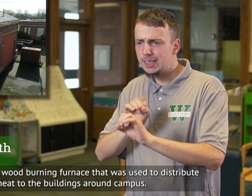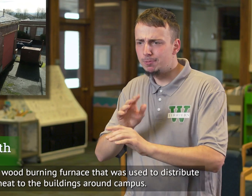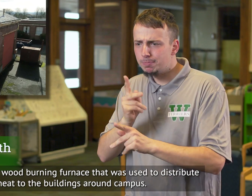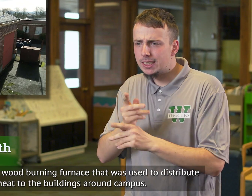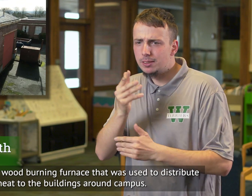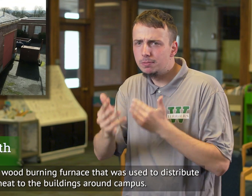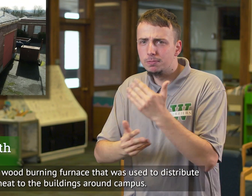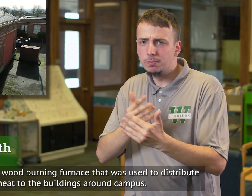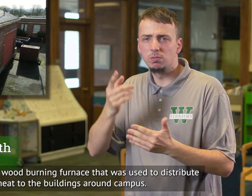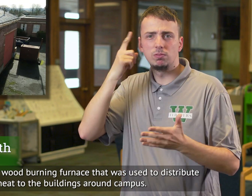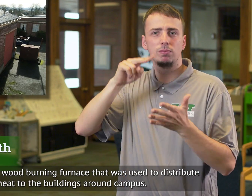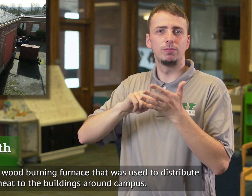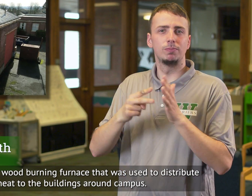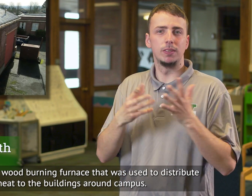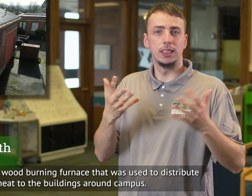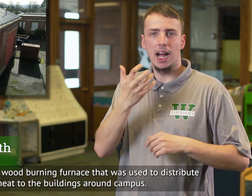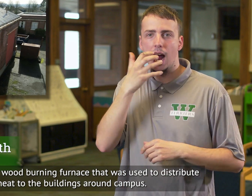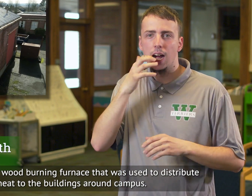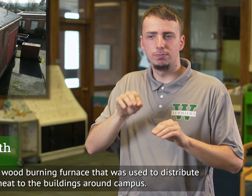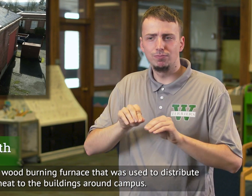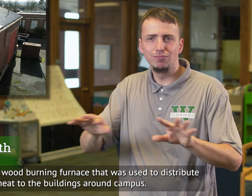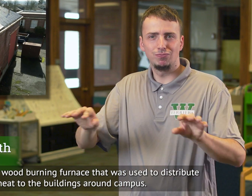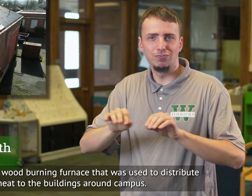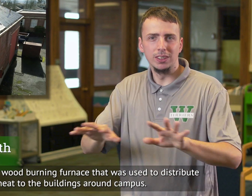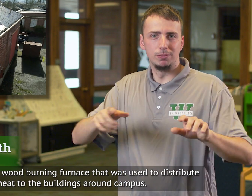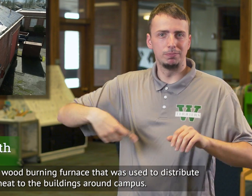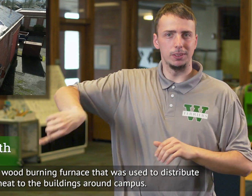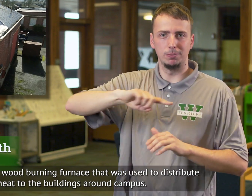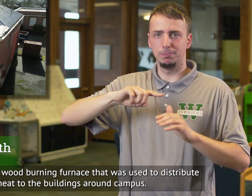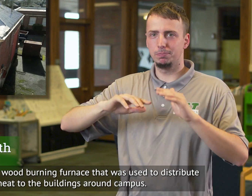was used to distribute heat to the buildings around campus.